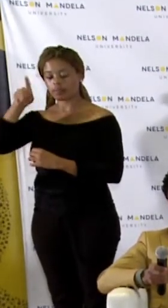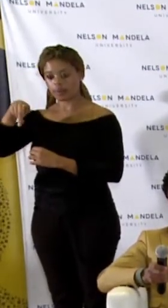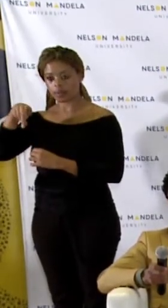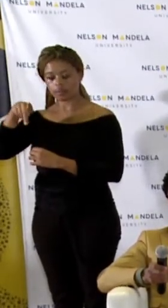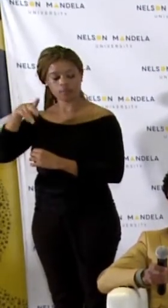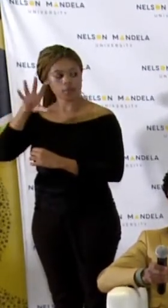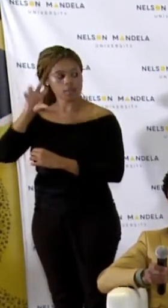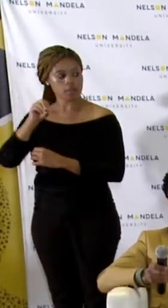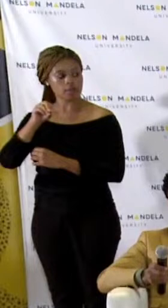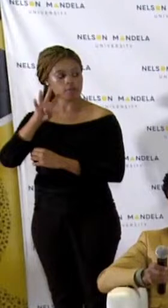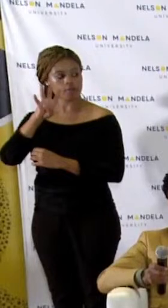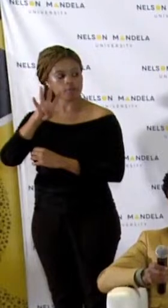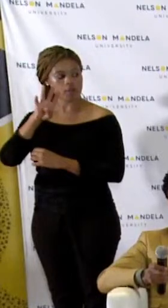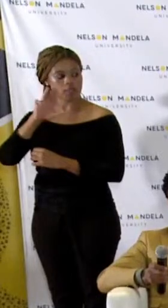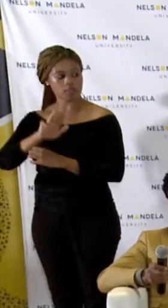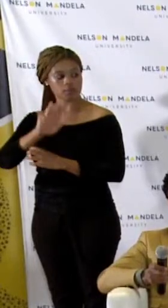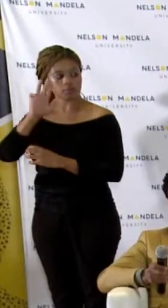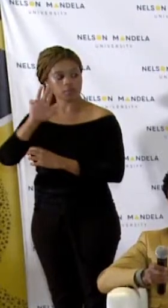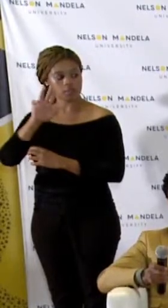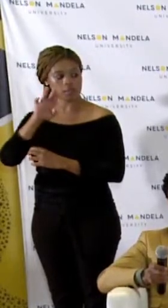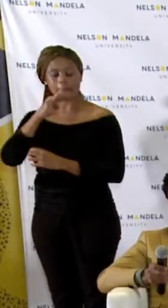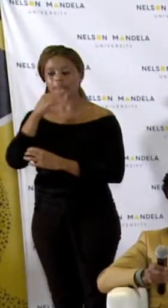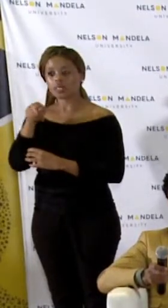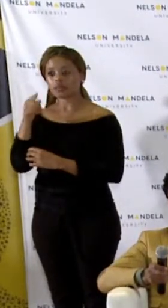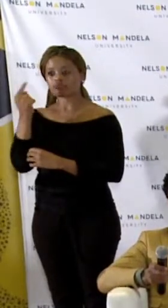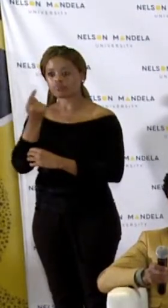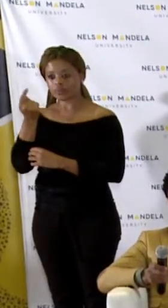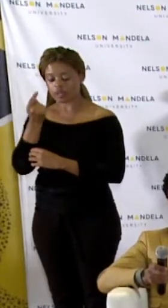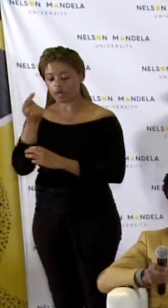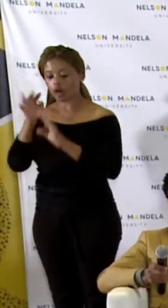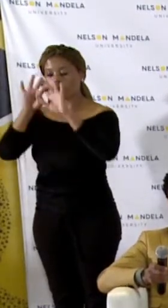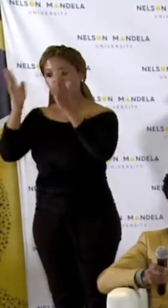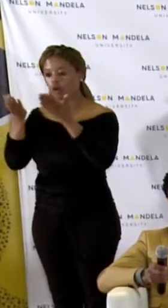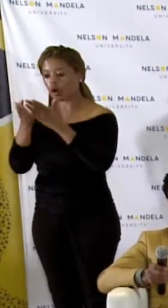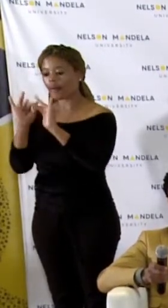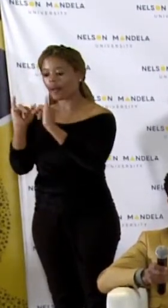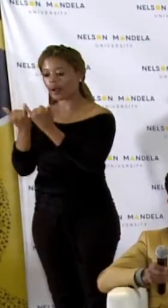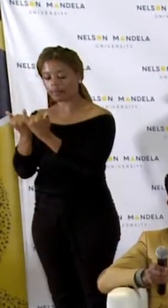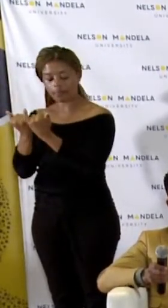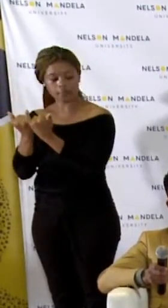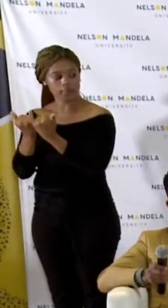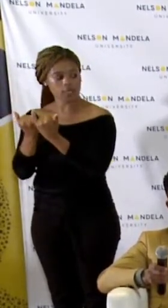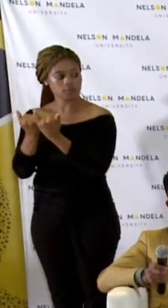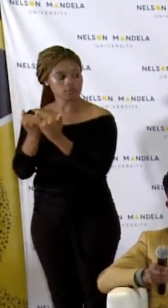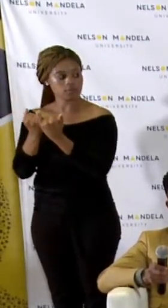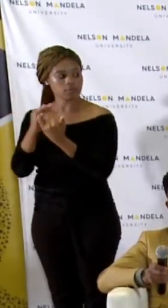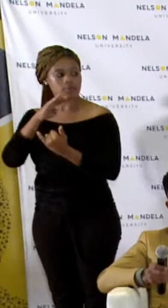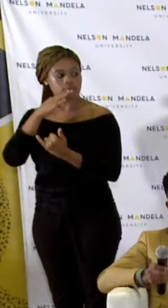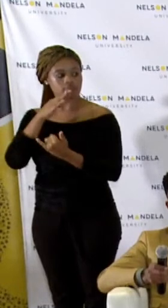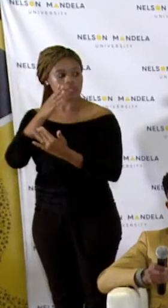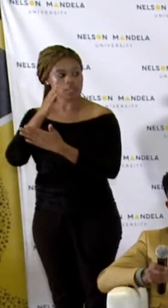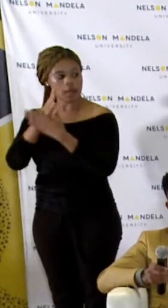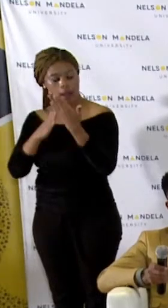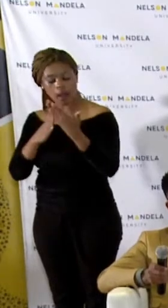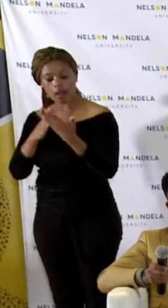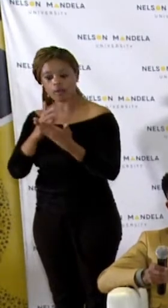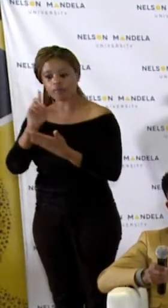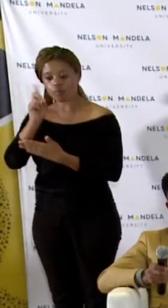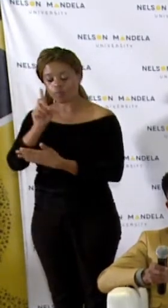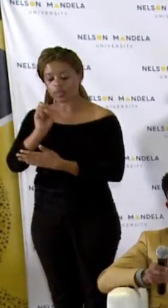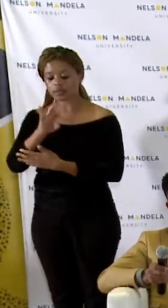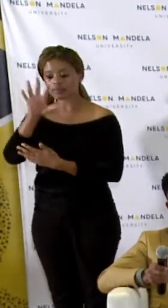was 419. That's a single global company making just about half of what